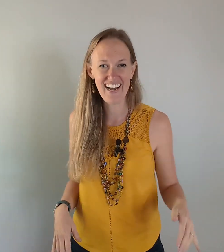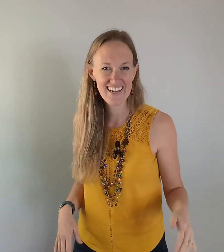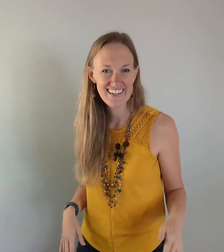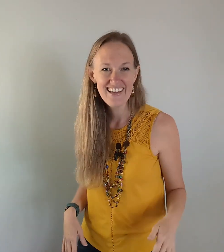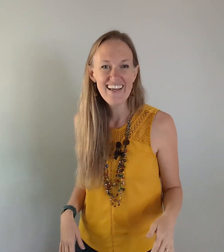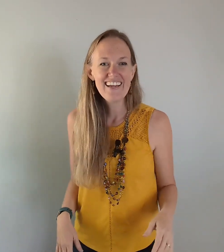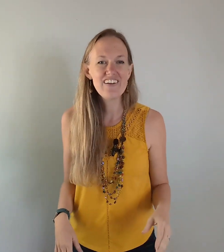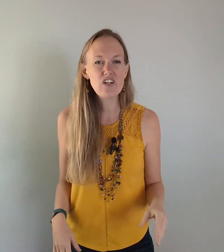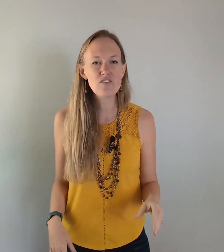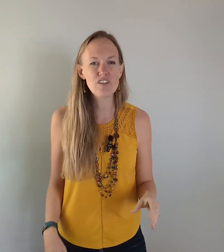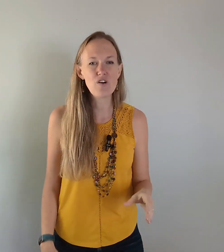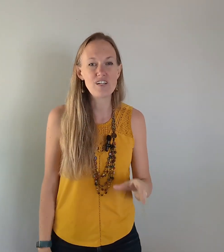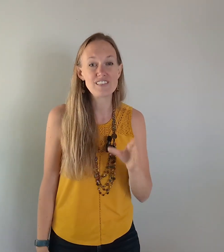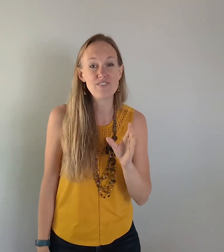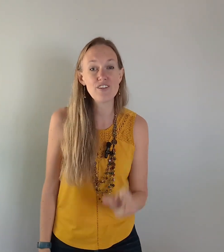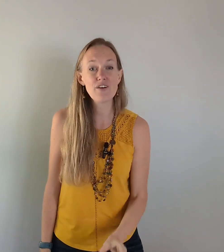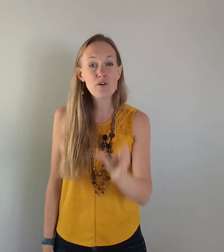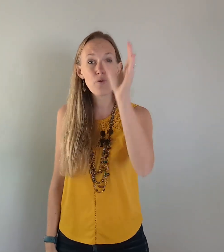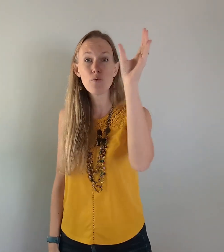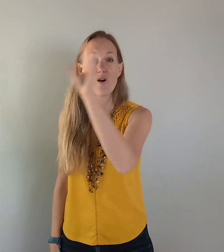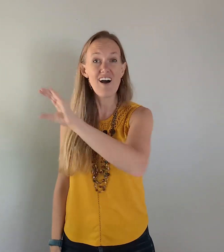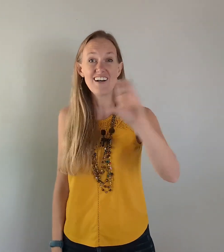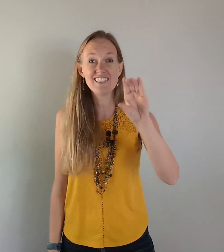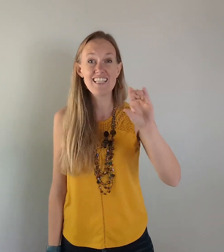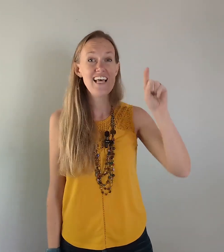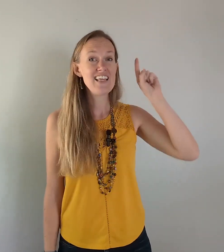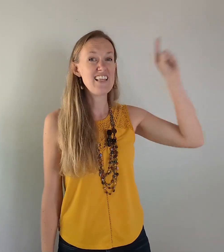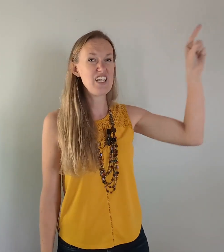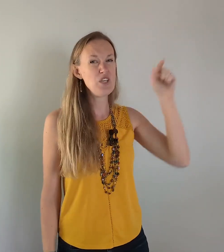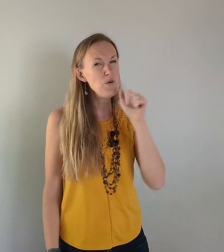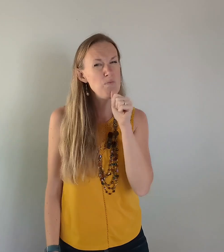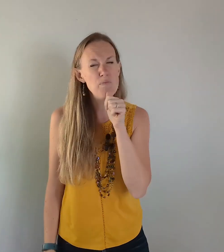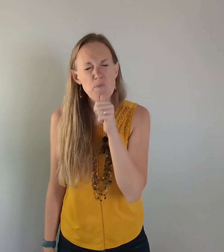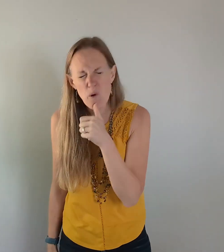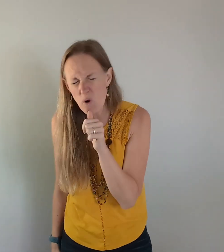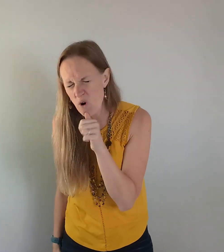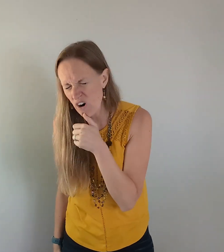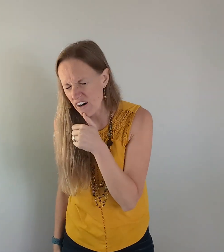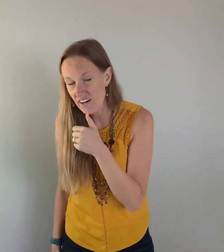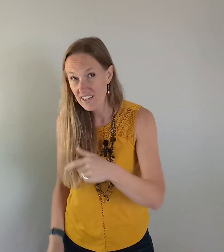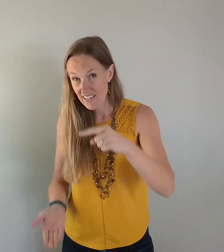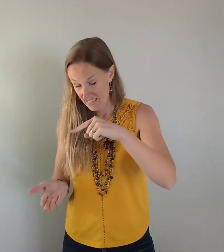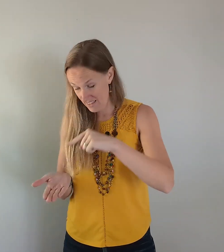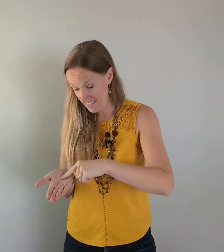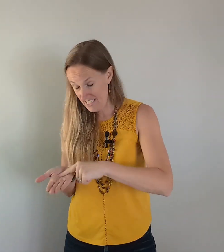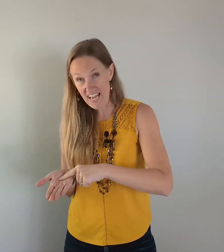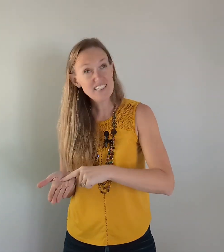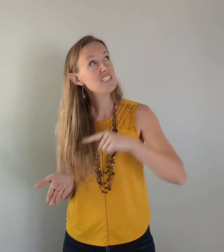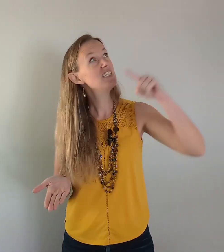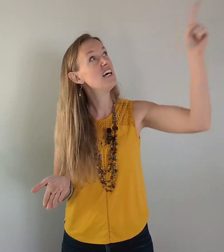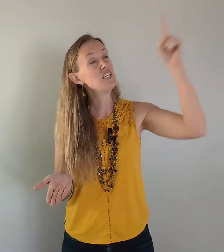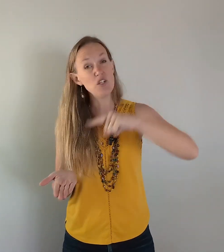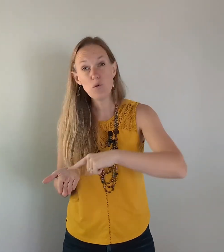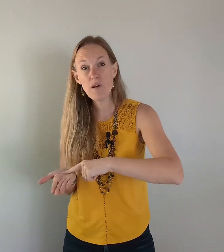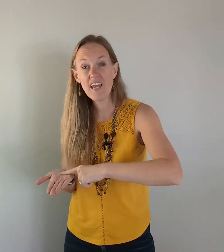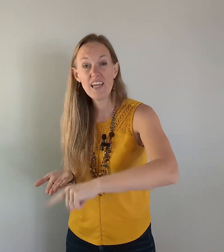decide. Here we go for the chorus. For the cross that you bore and the debt that you